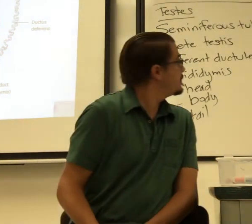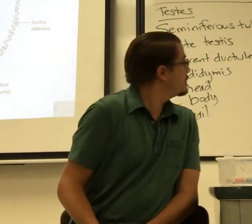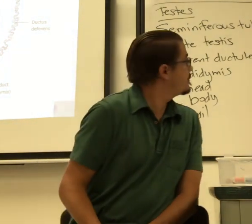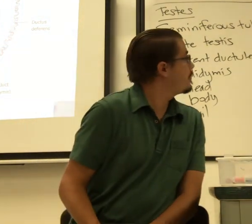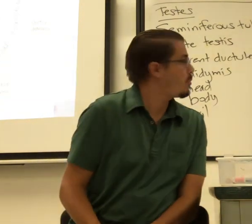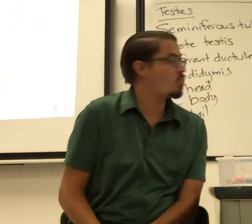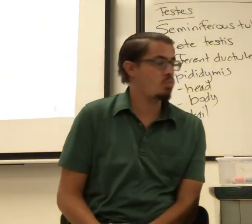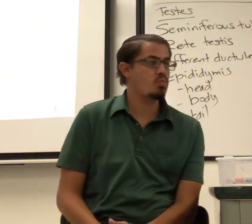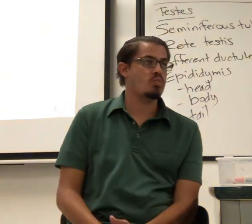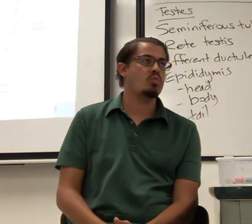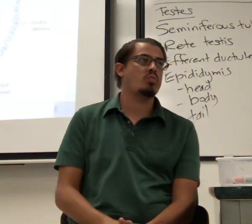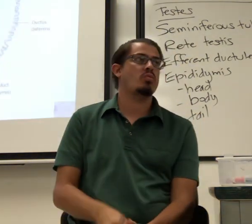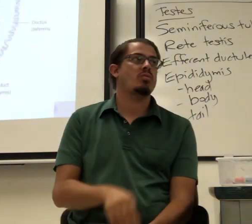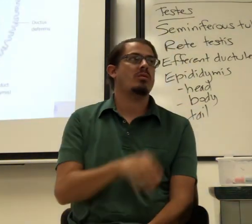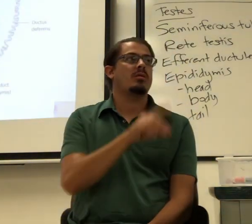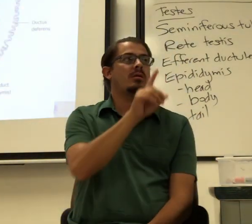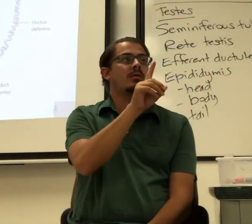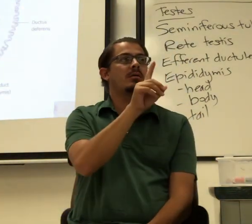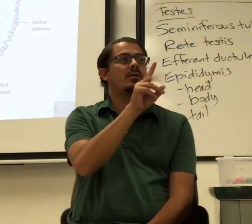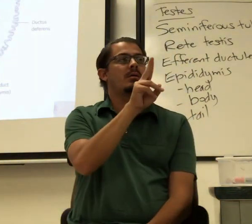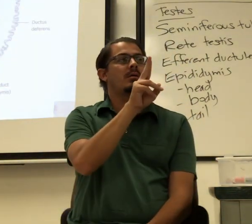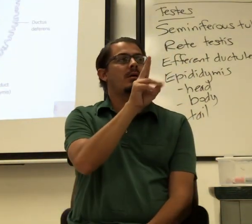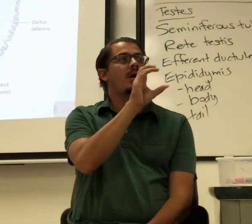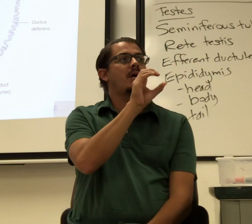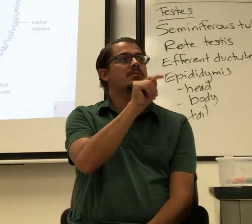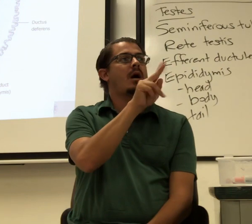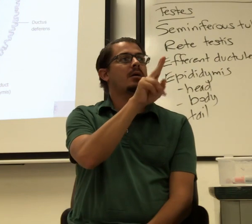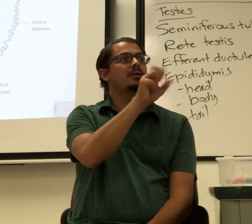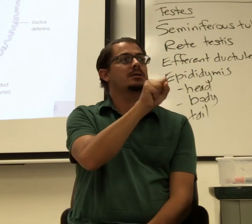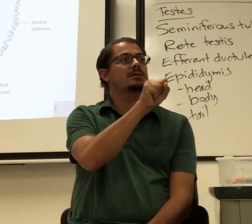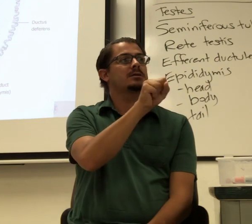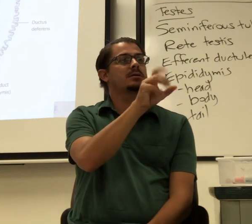Remember the ductus deferens.